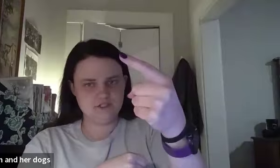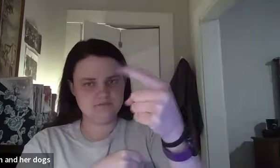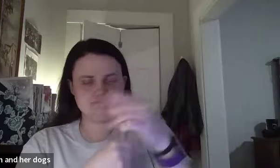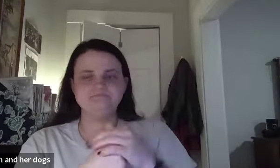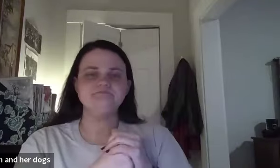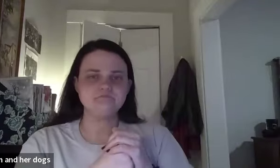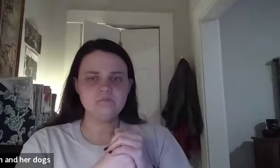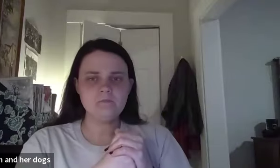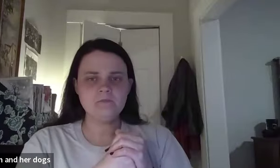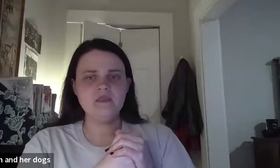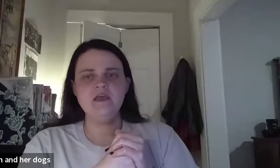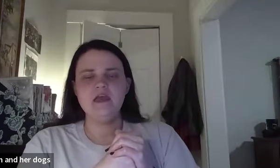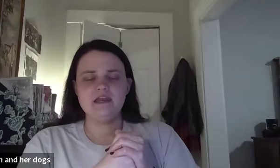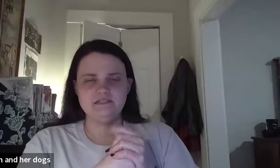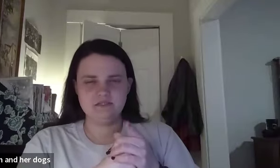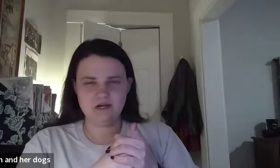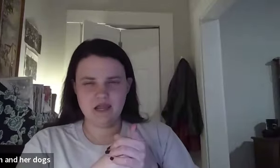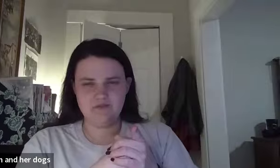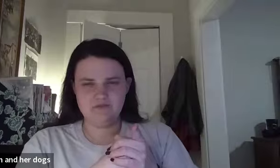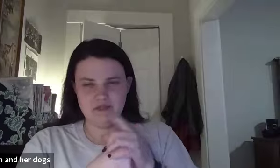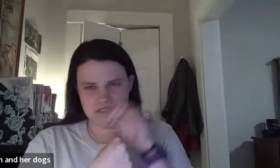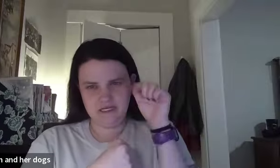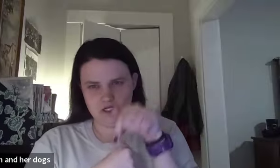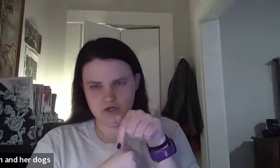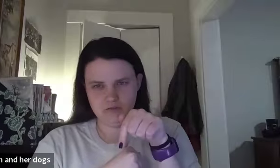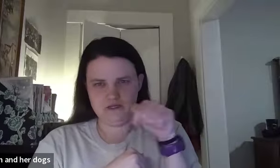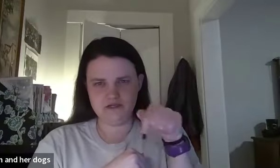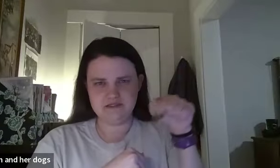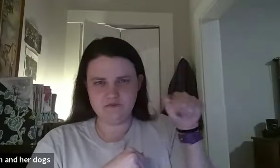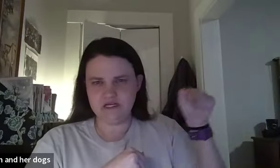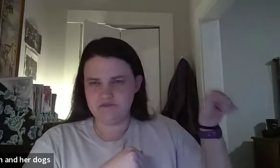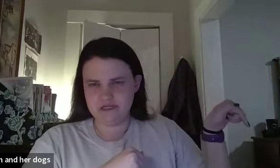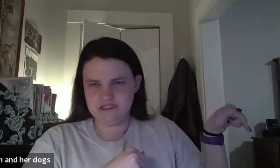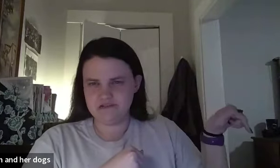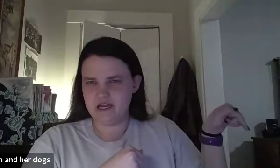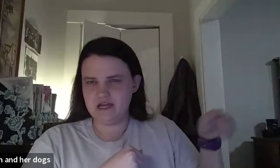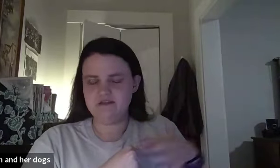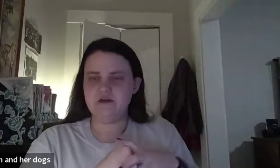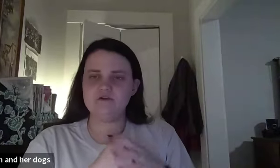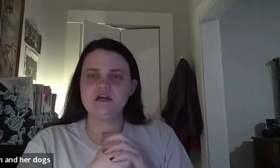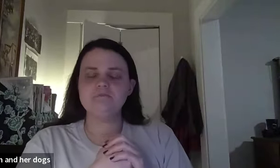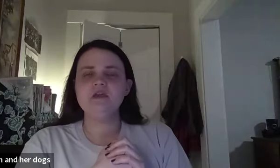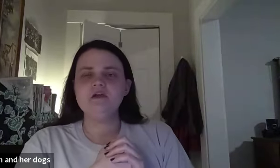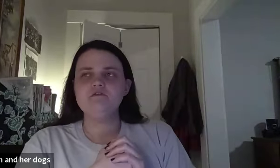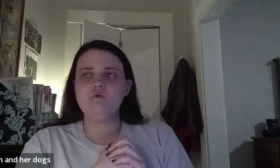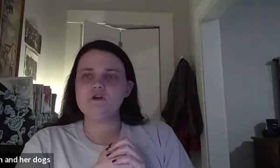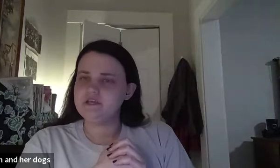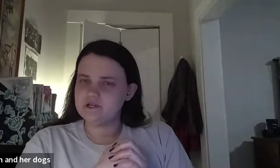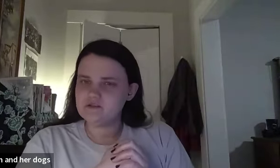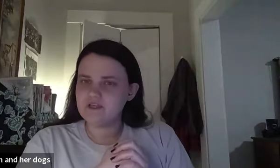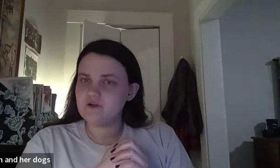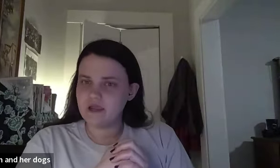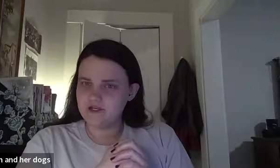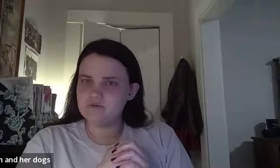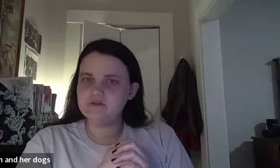year. And I did want to add it here because it wouldn't have made sense if I added it the other time. For yearly or